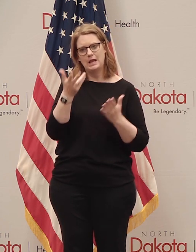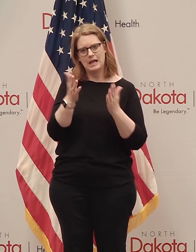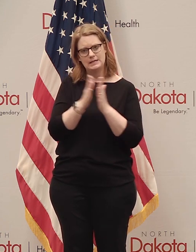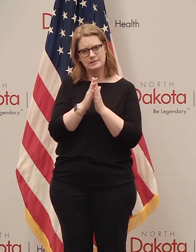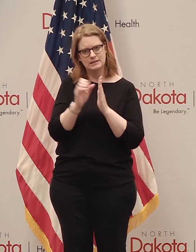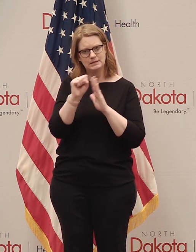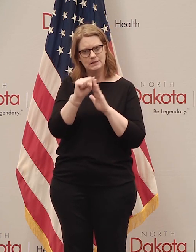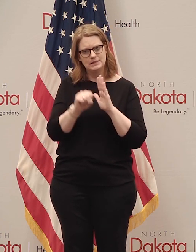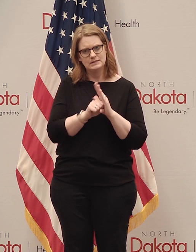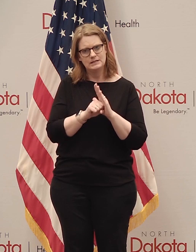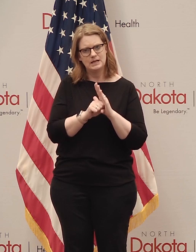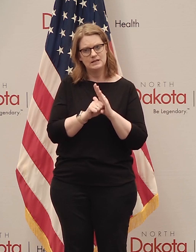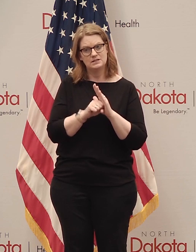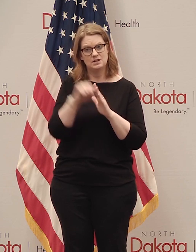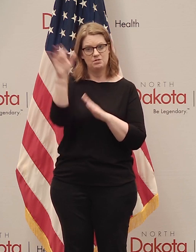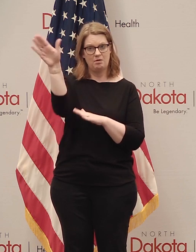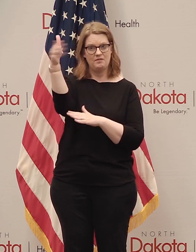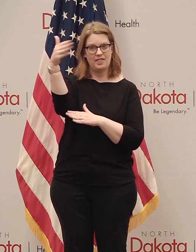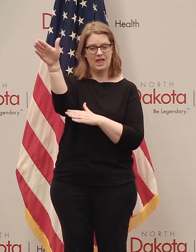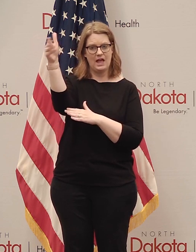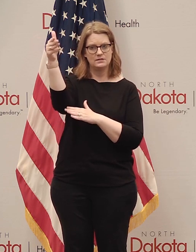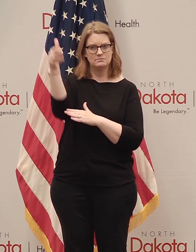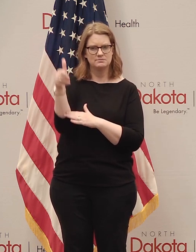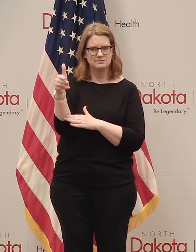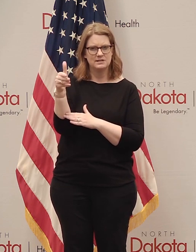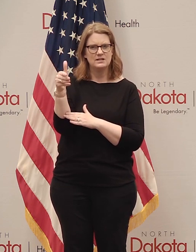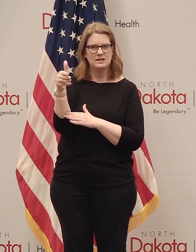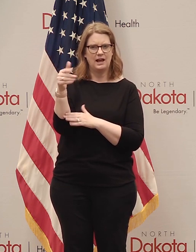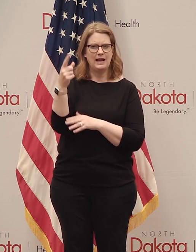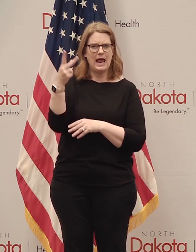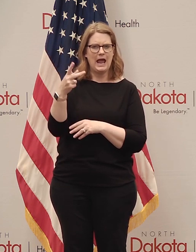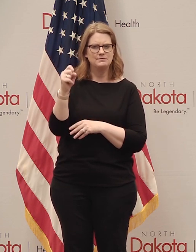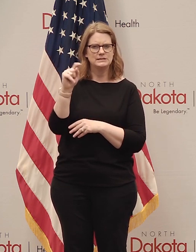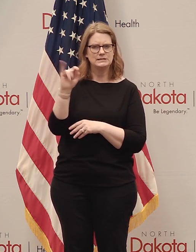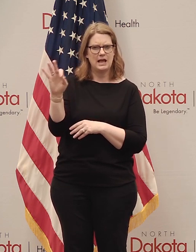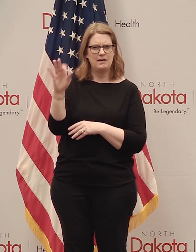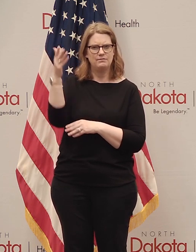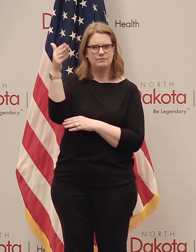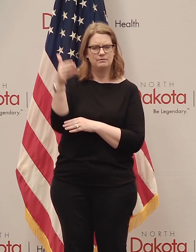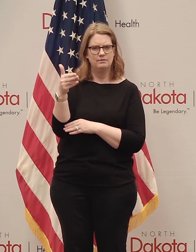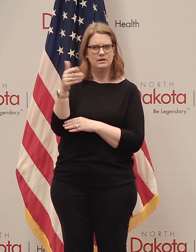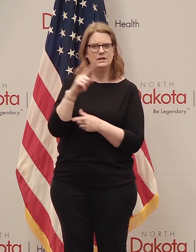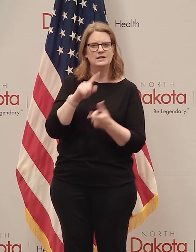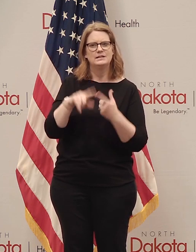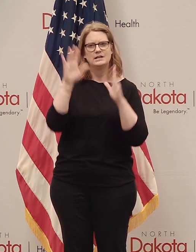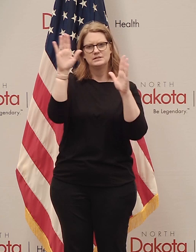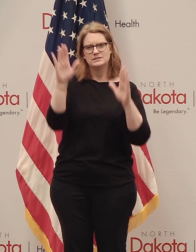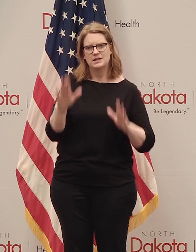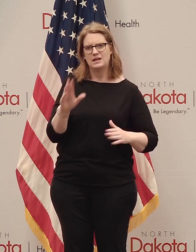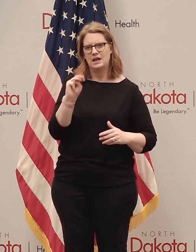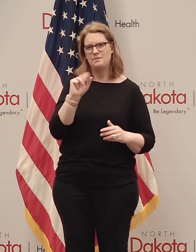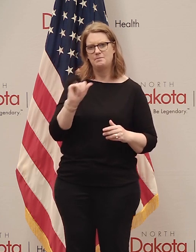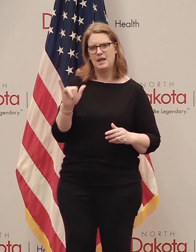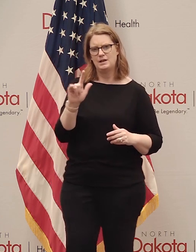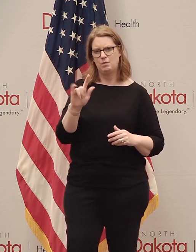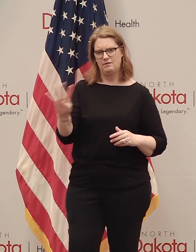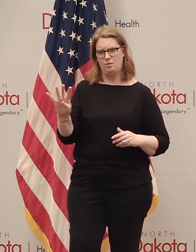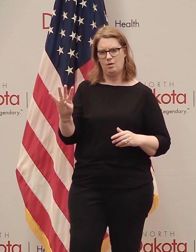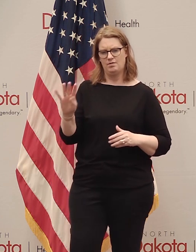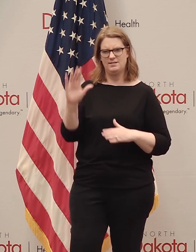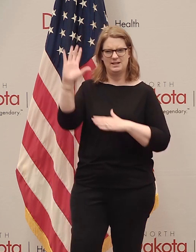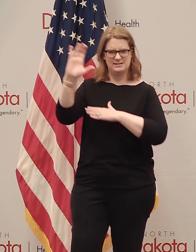states fly flags at half staff until sunset on Sunday, May 24th. And